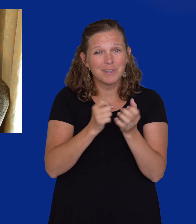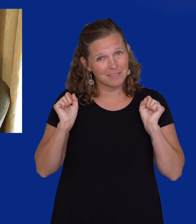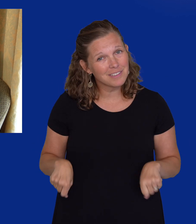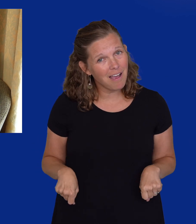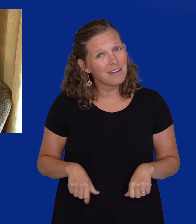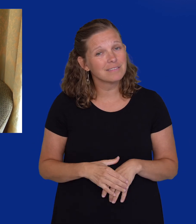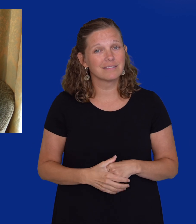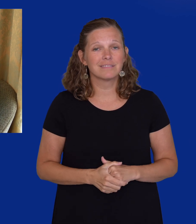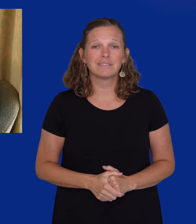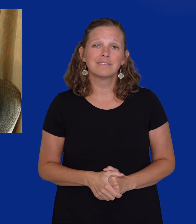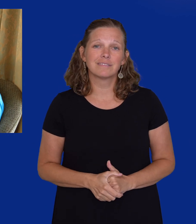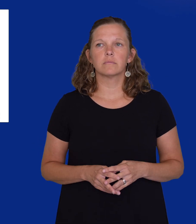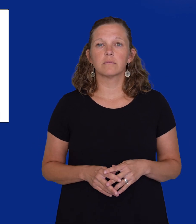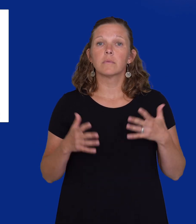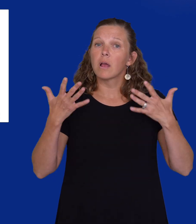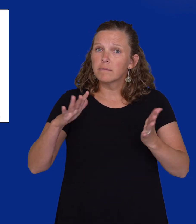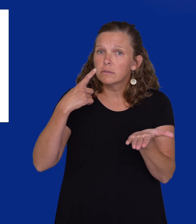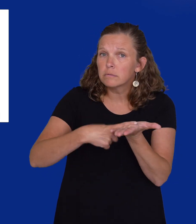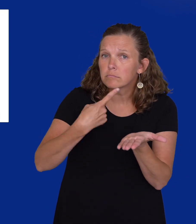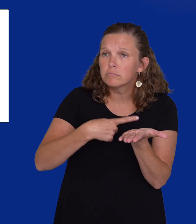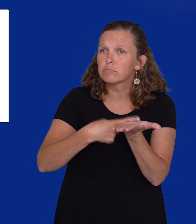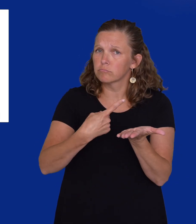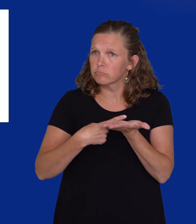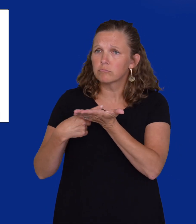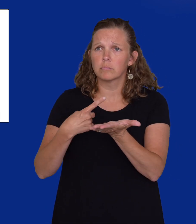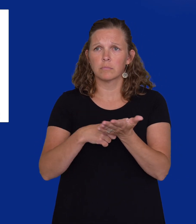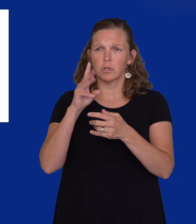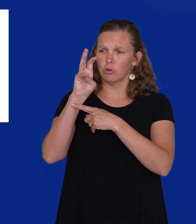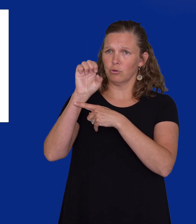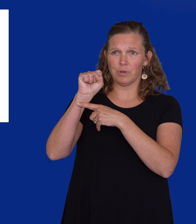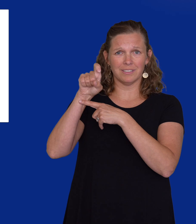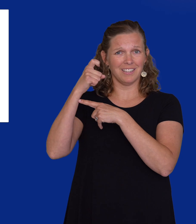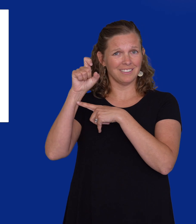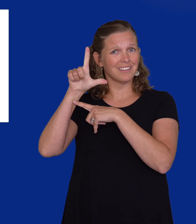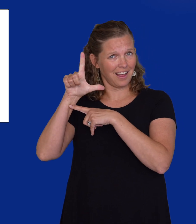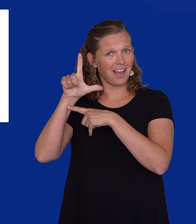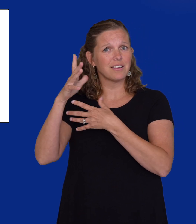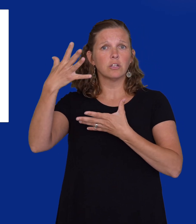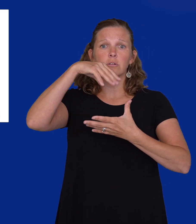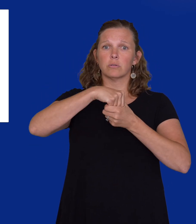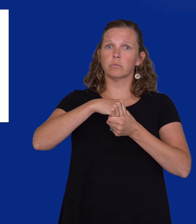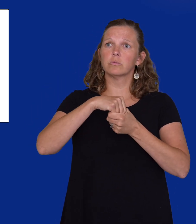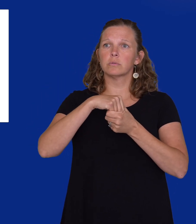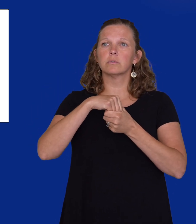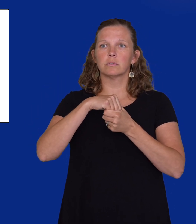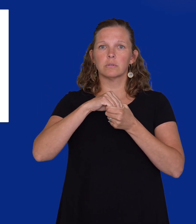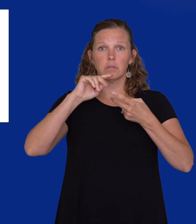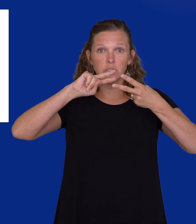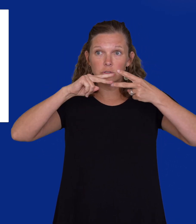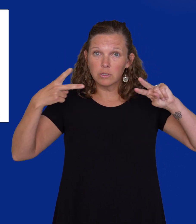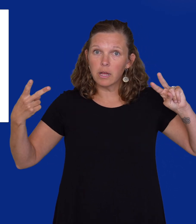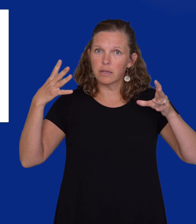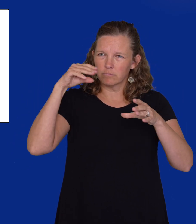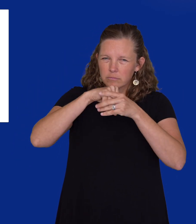and management as well. As we've discussed, WES XL includes the genetic information